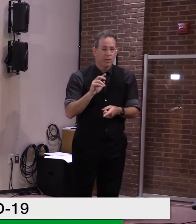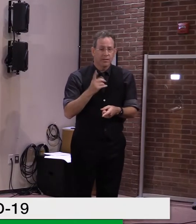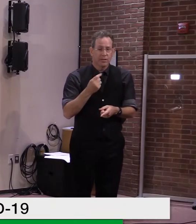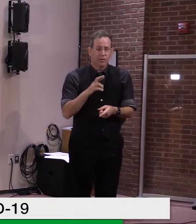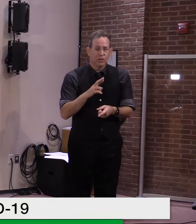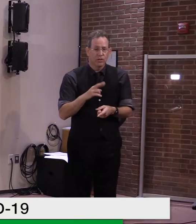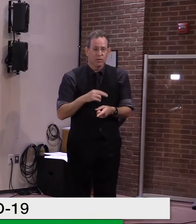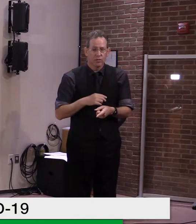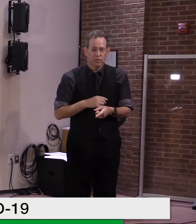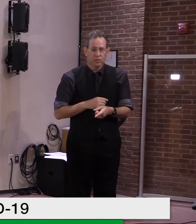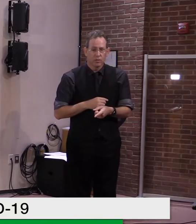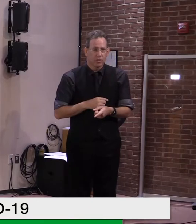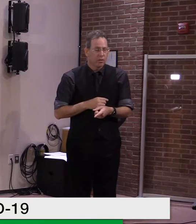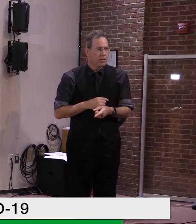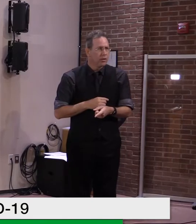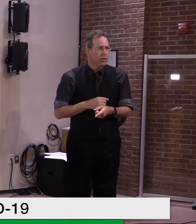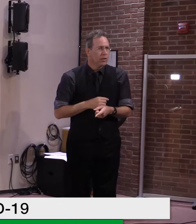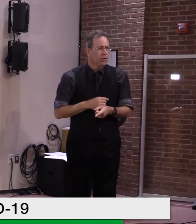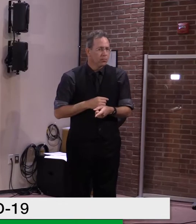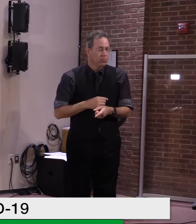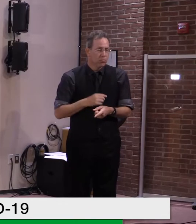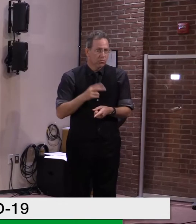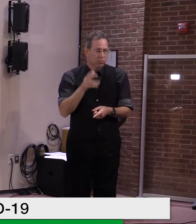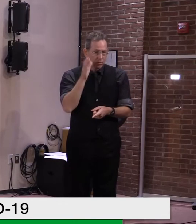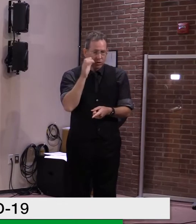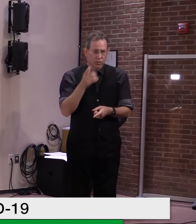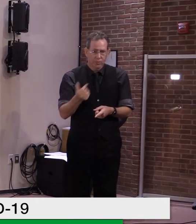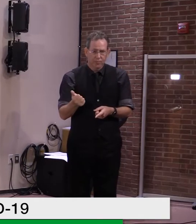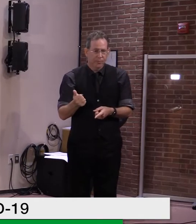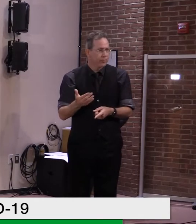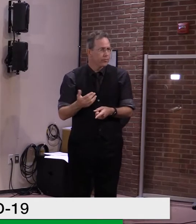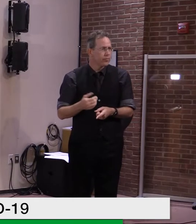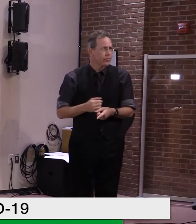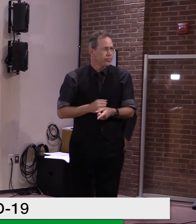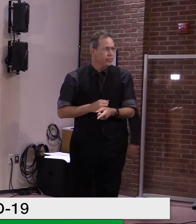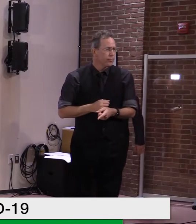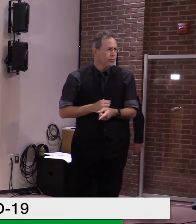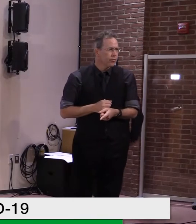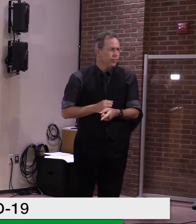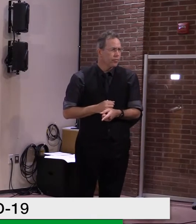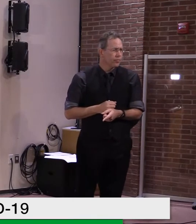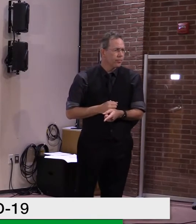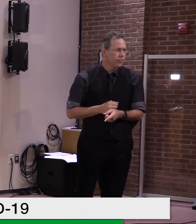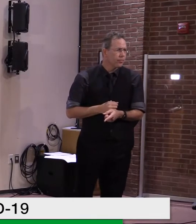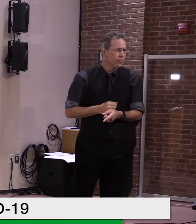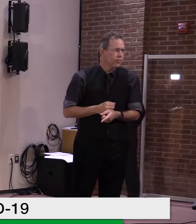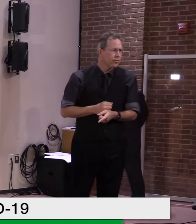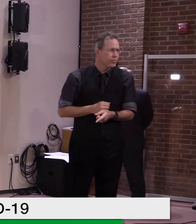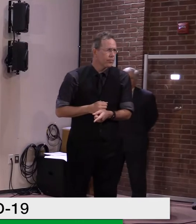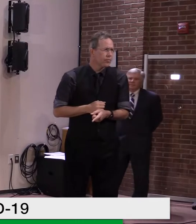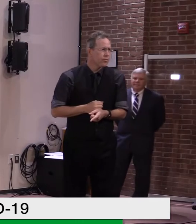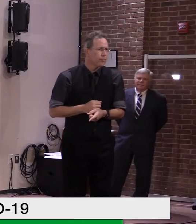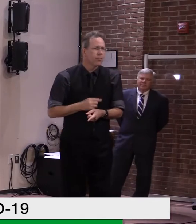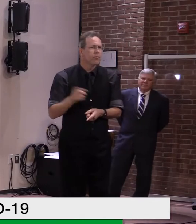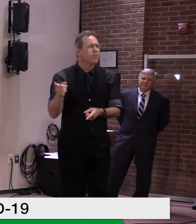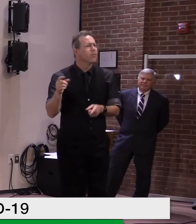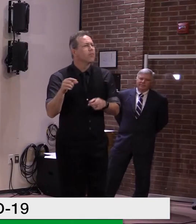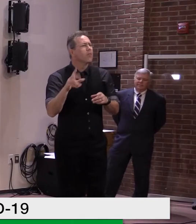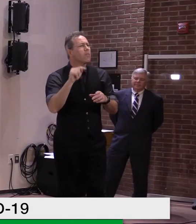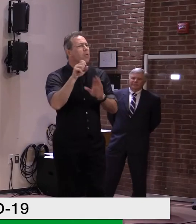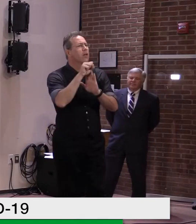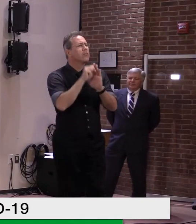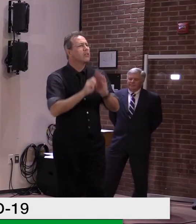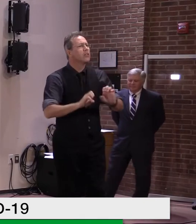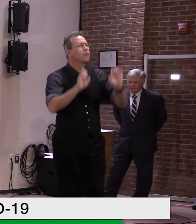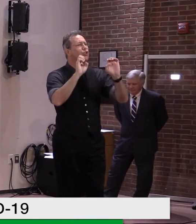Governor, on the state of emergency, when exactly it will be dropped, or if there